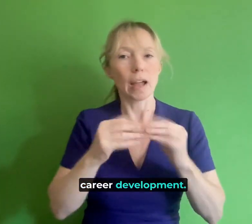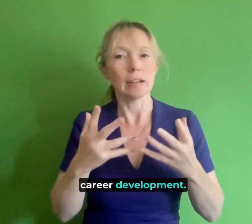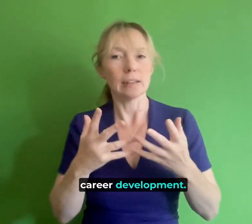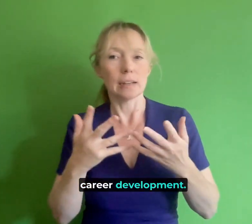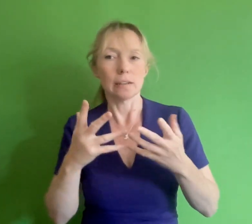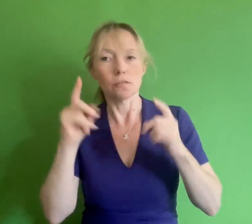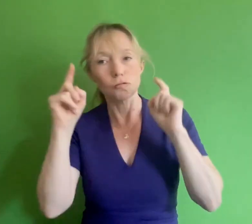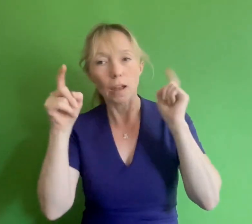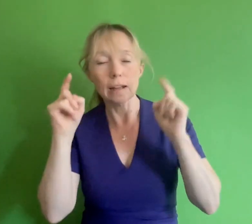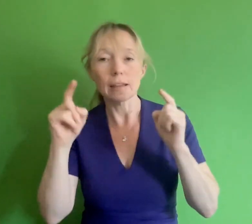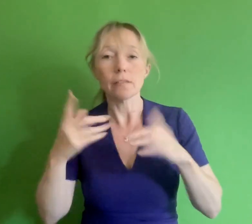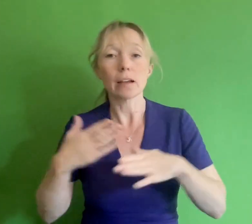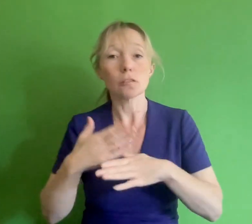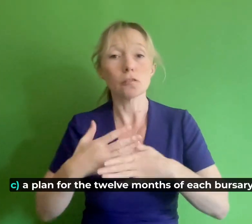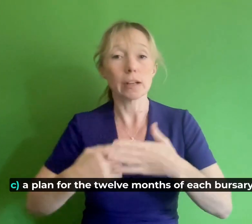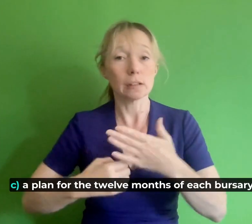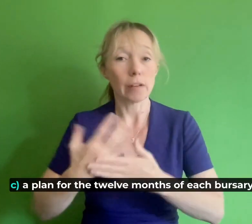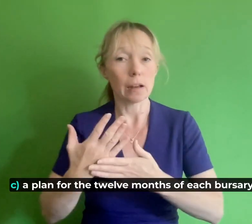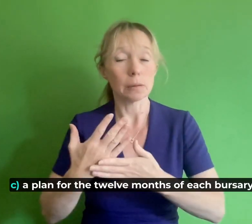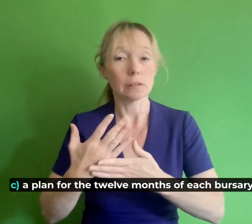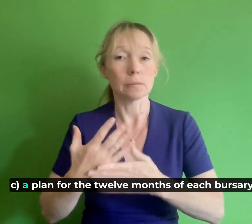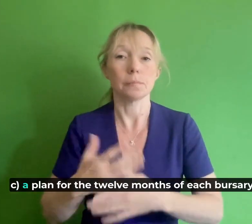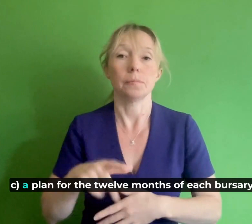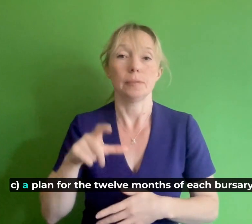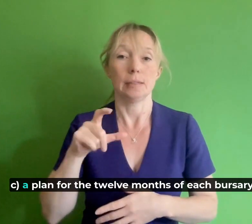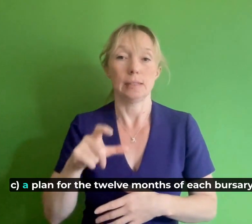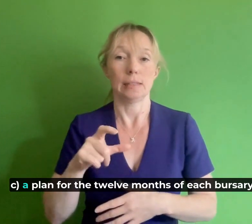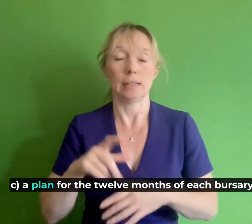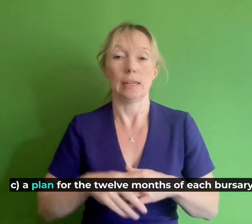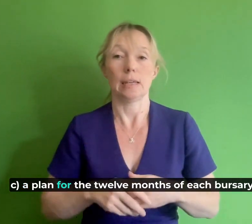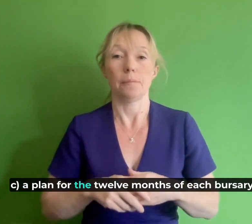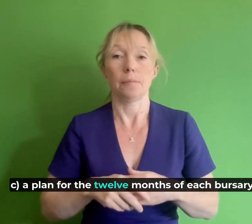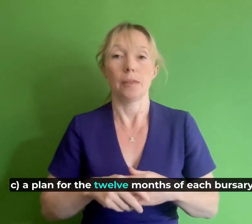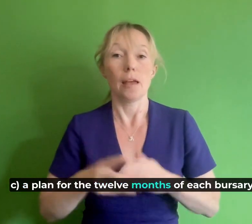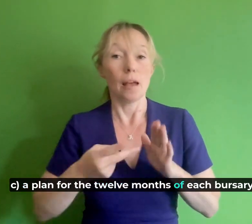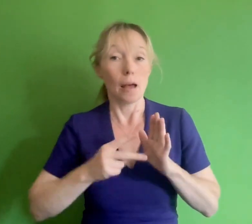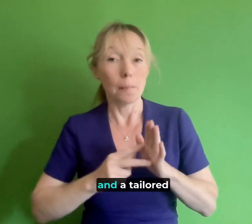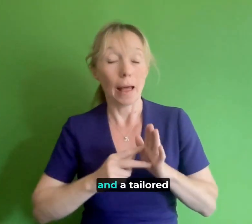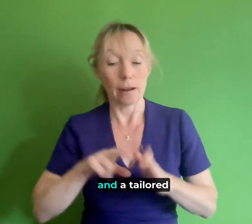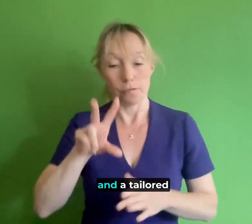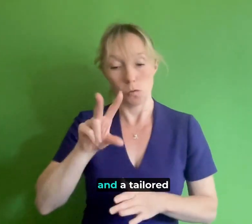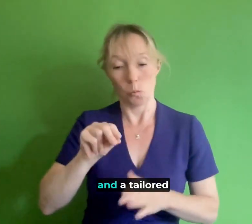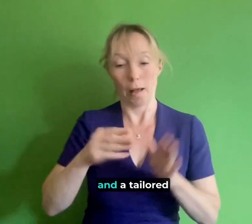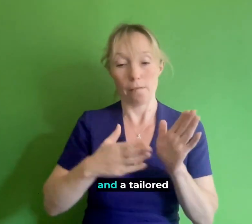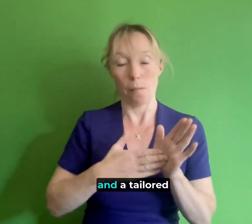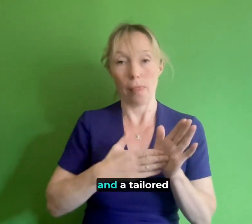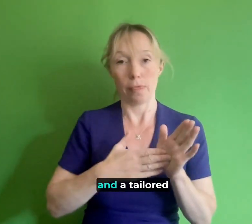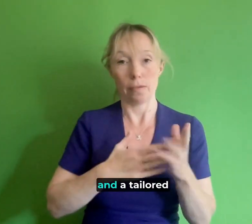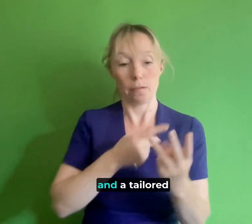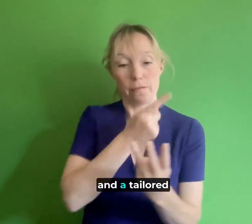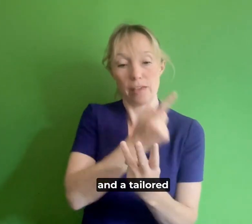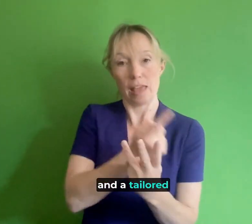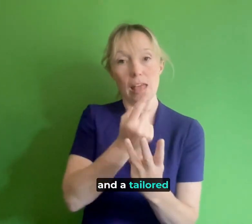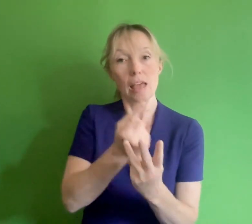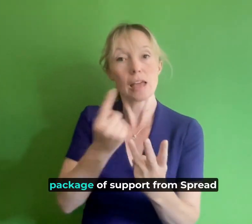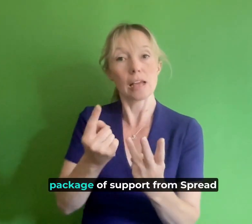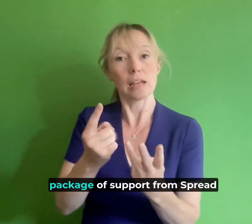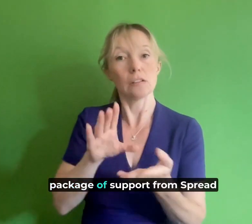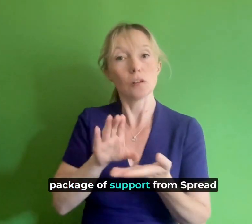development. C. A plan for the 12 months of each bursary and a tailored package of